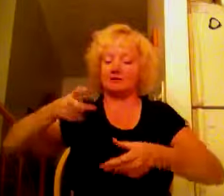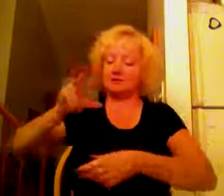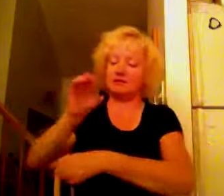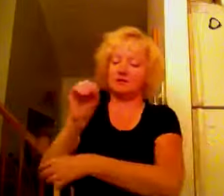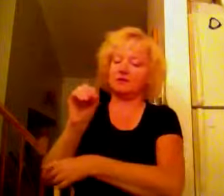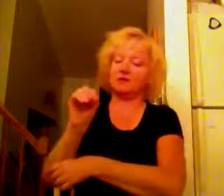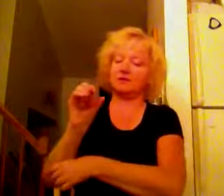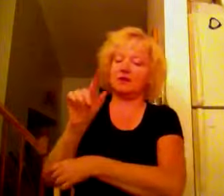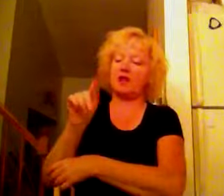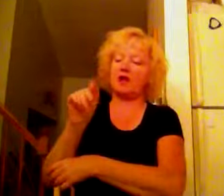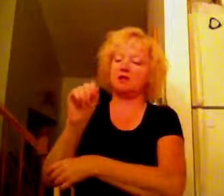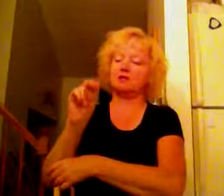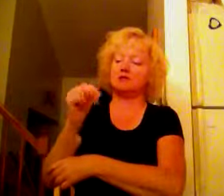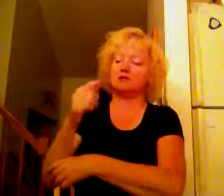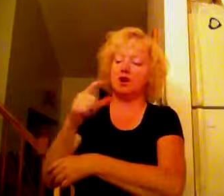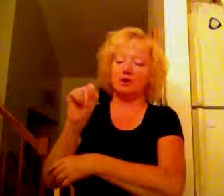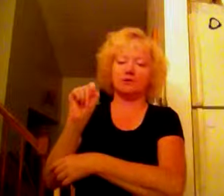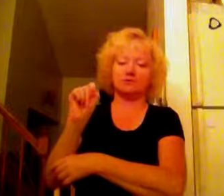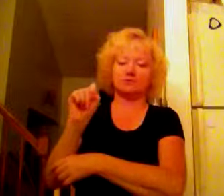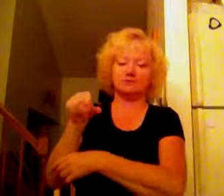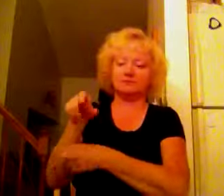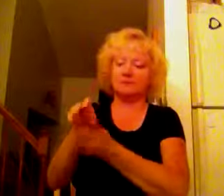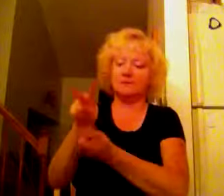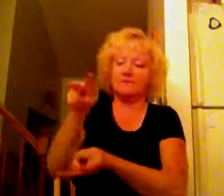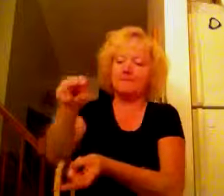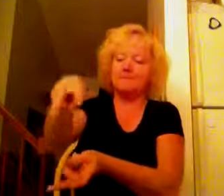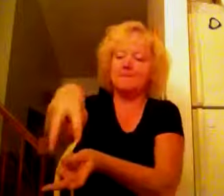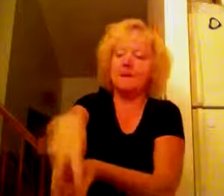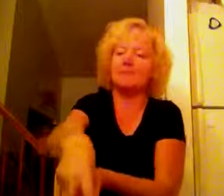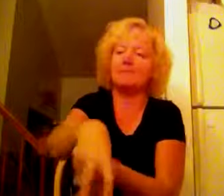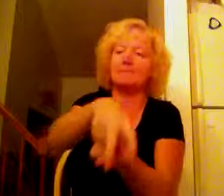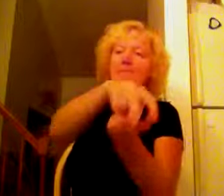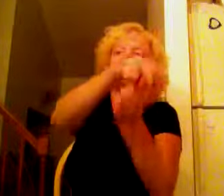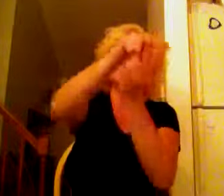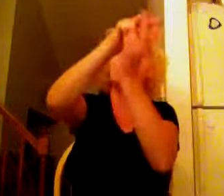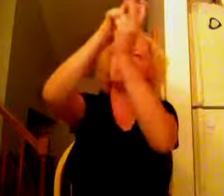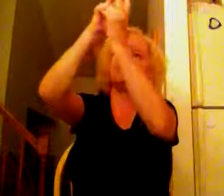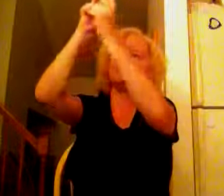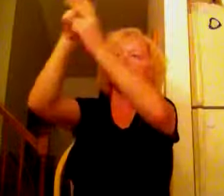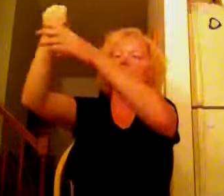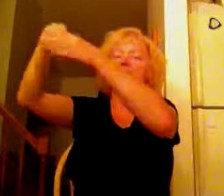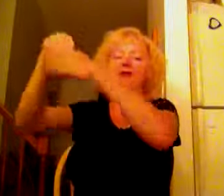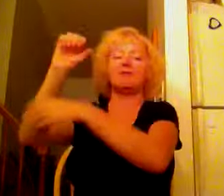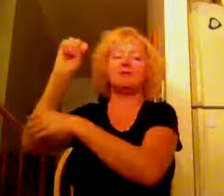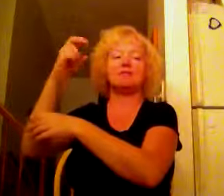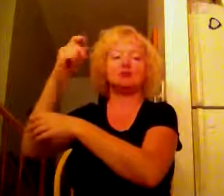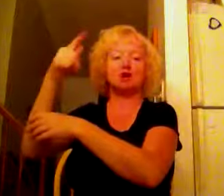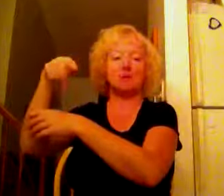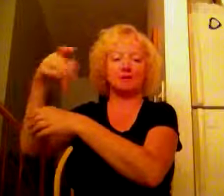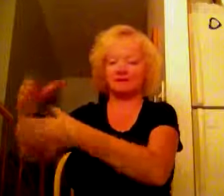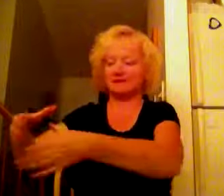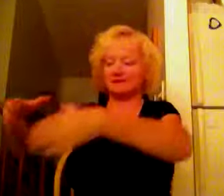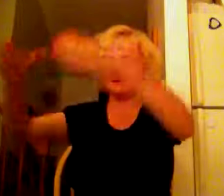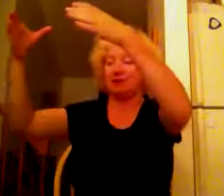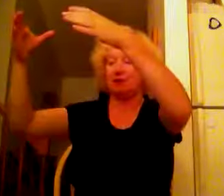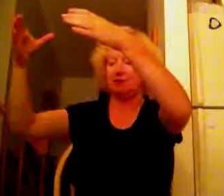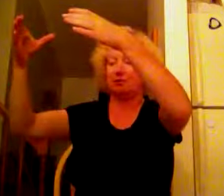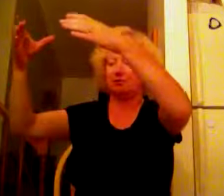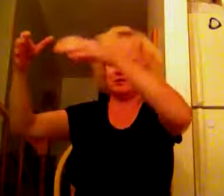pick up the syringe and place it in the sharps container. Place the container and your gloves in the plastic bag and tie it up. Dispose of the